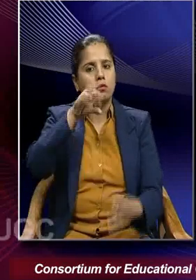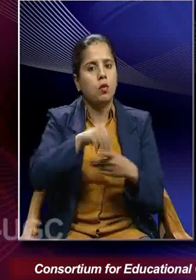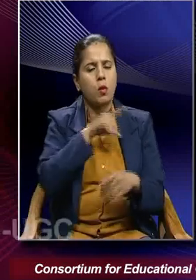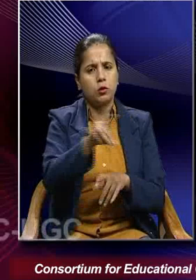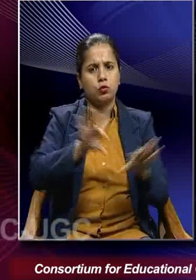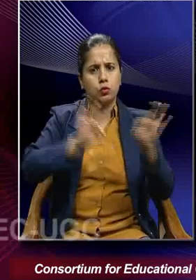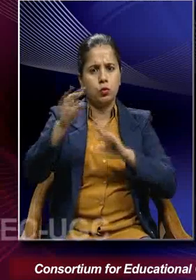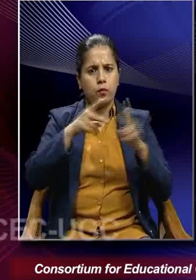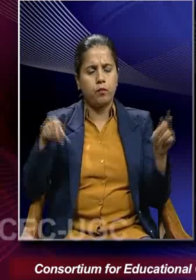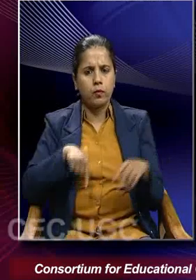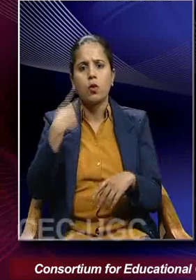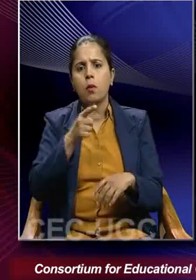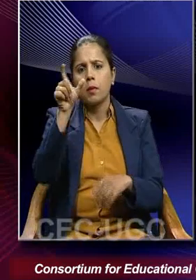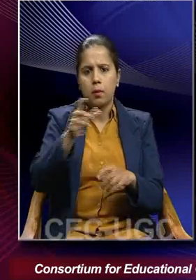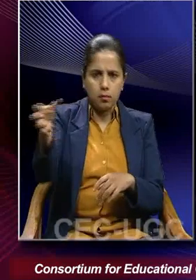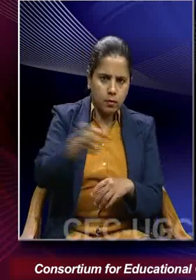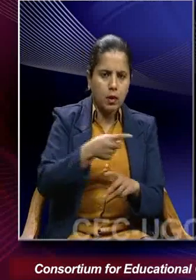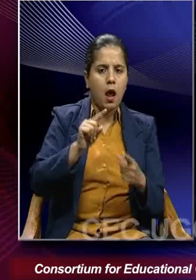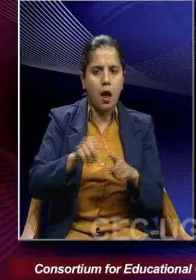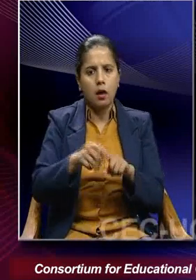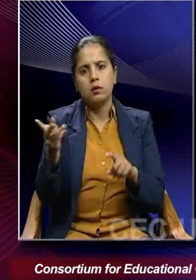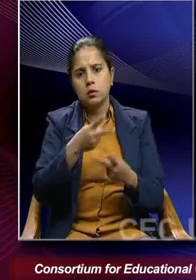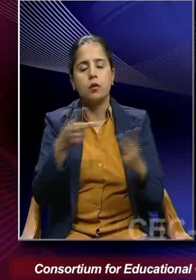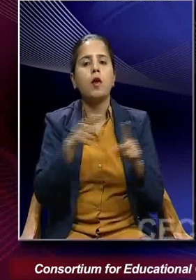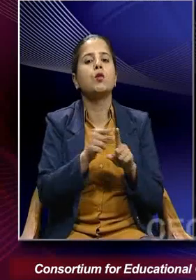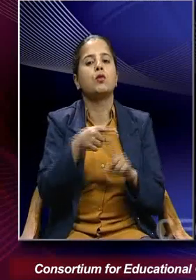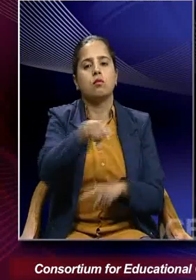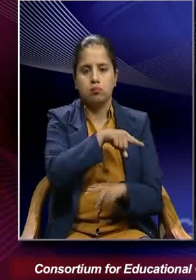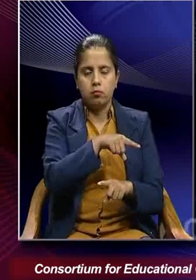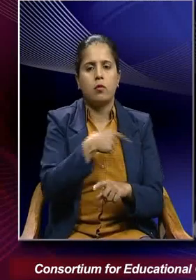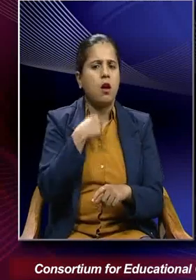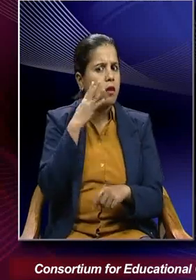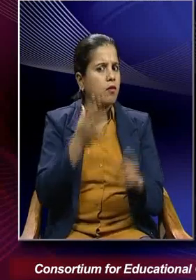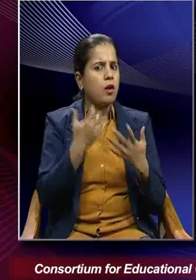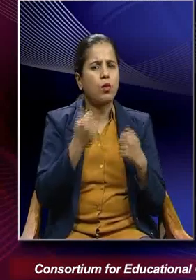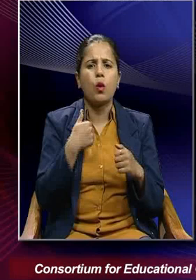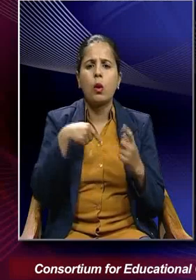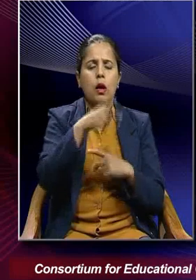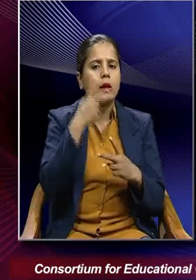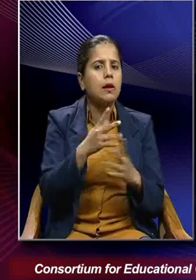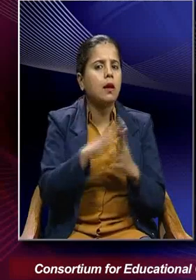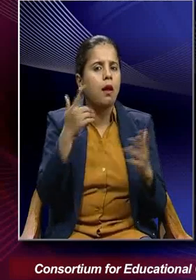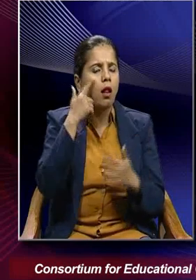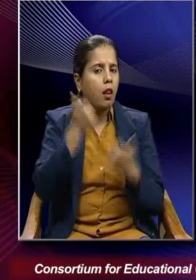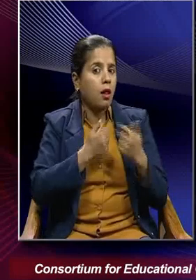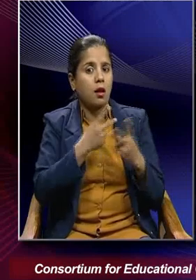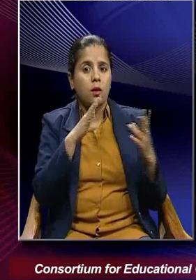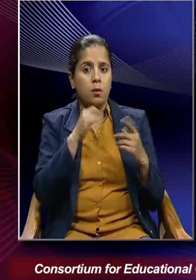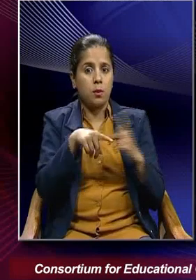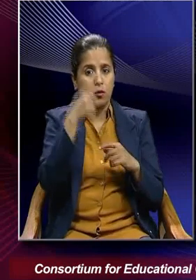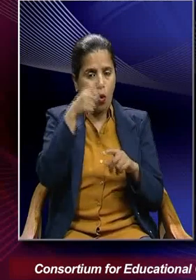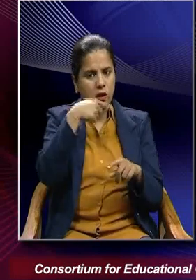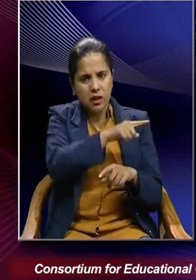and financing candidates for the elections as well. So we find that he did not want to contest or did not contest a seat